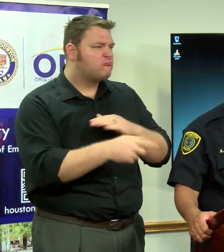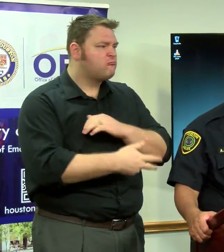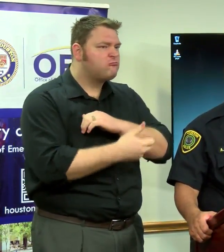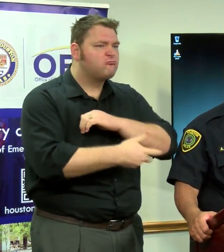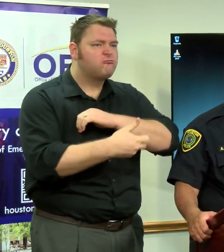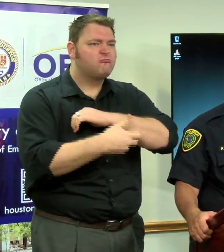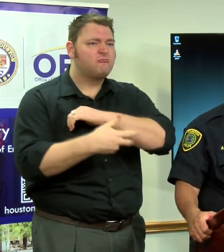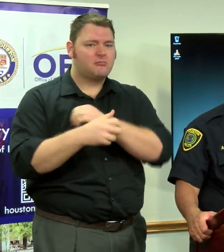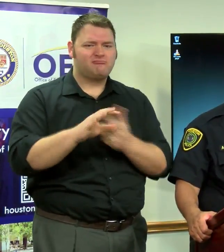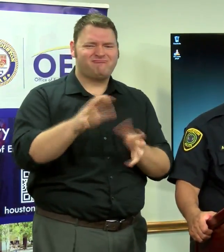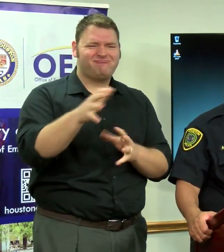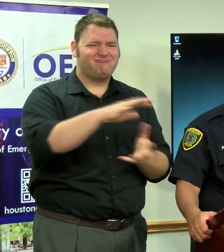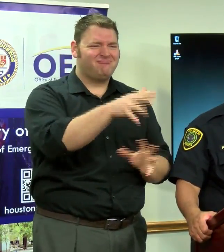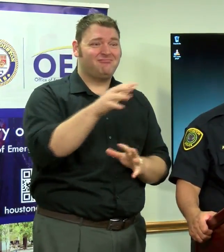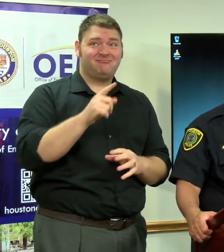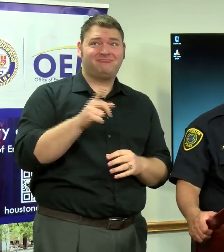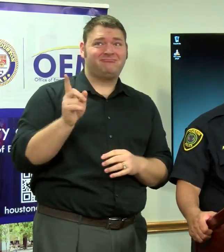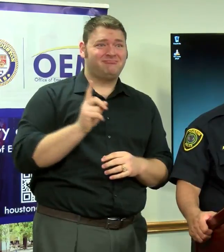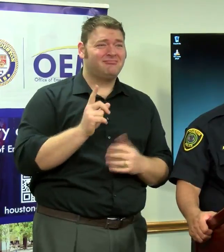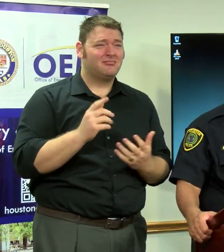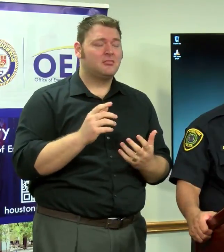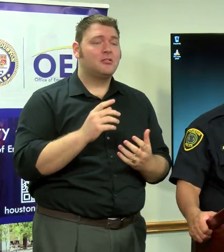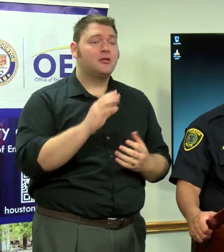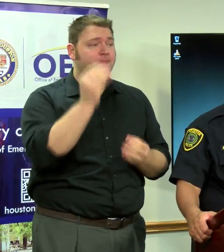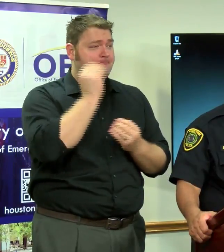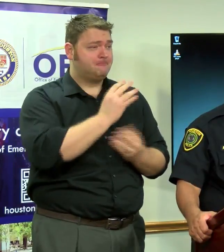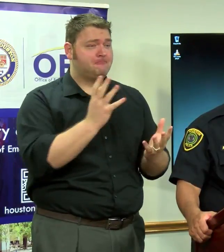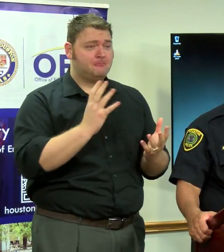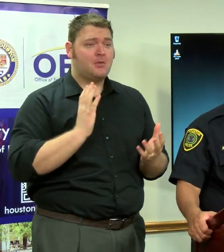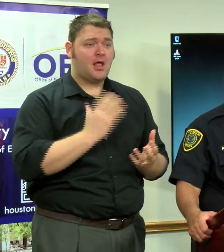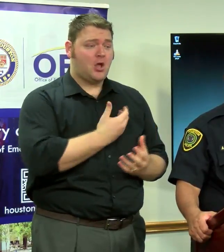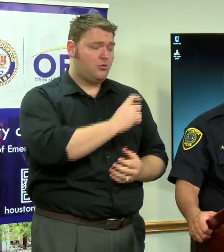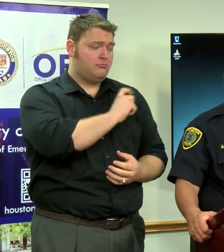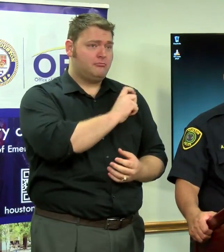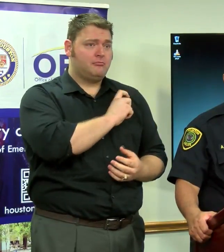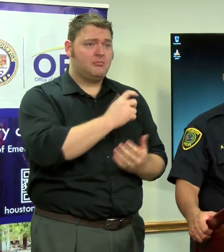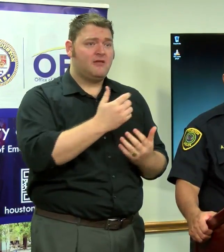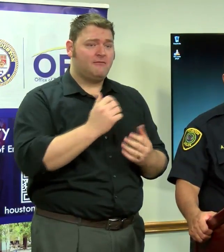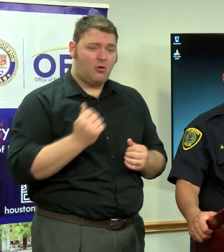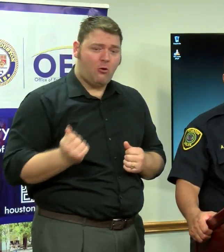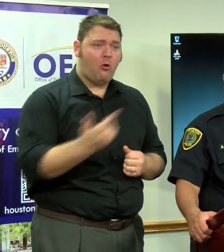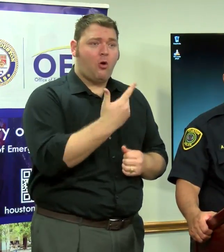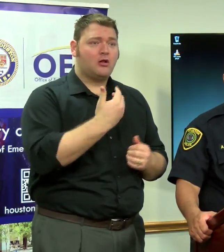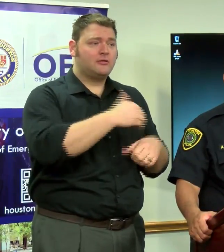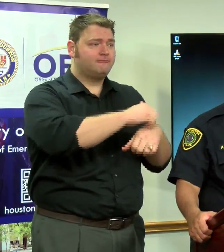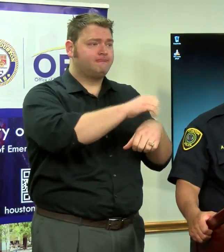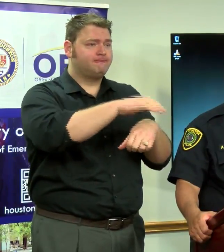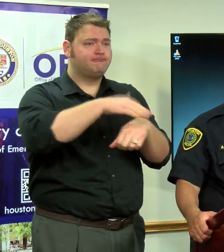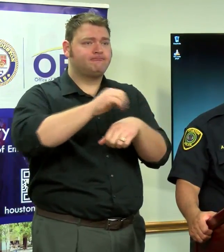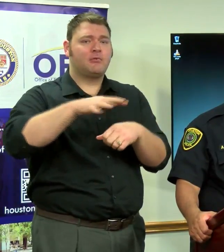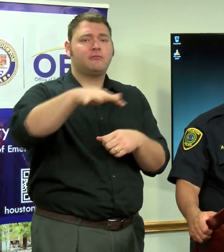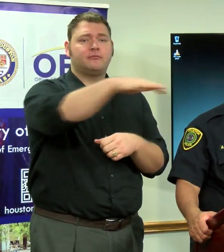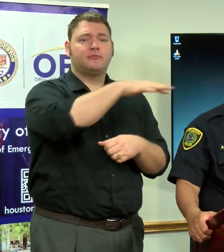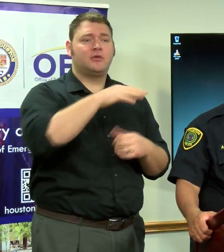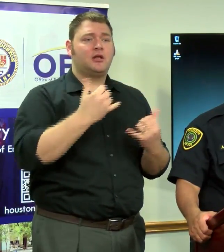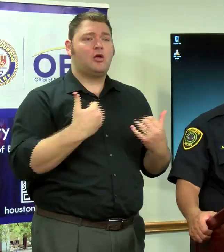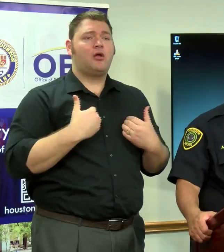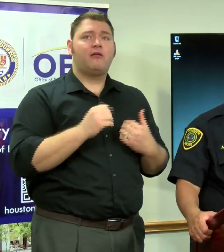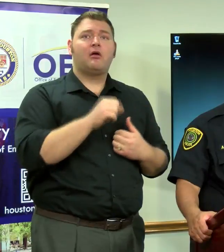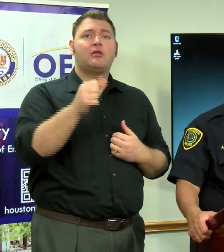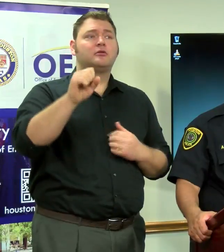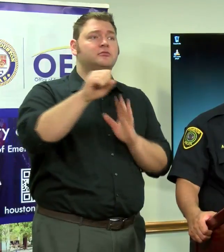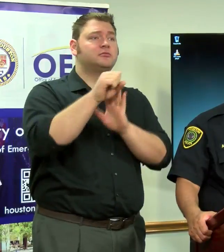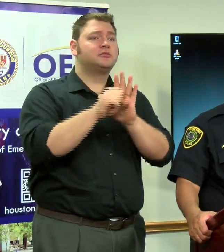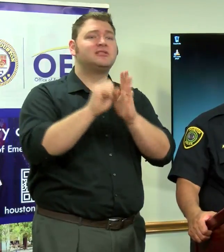tell you that we do have every one of our officers deployed, and we have police officers from throughout the